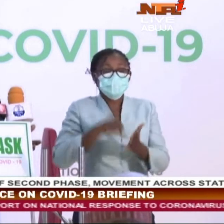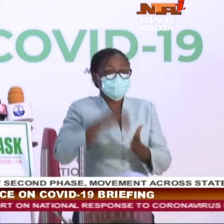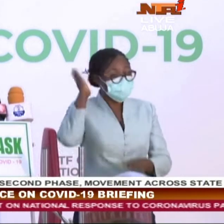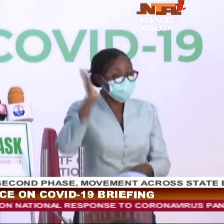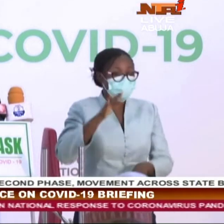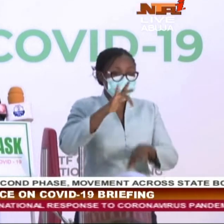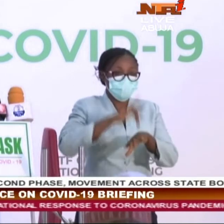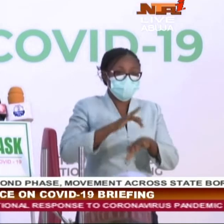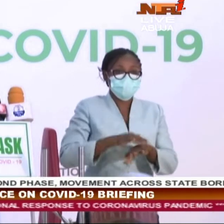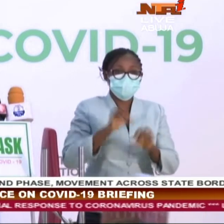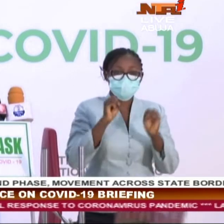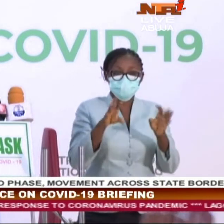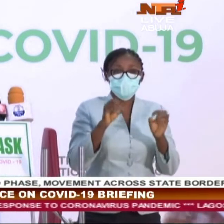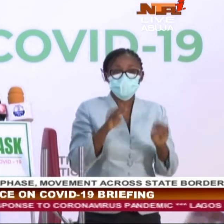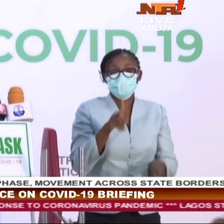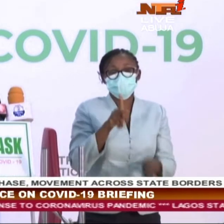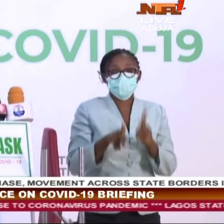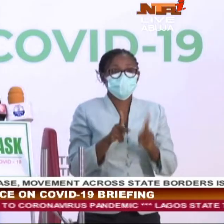wouldn't do much.